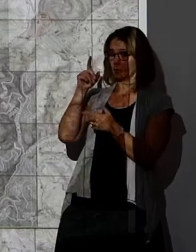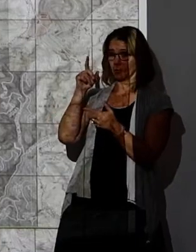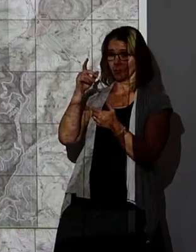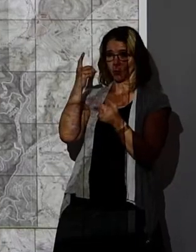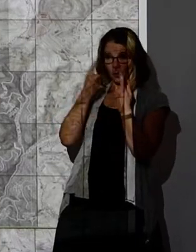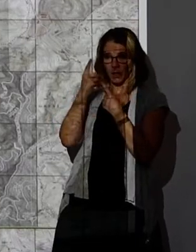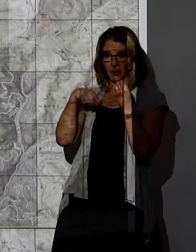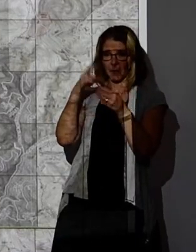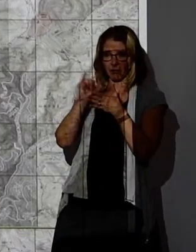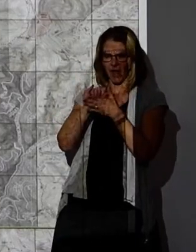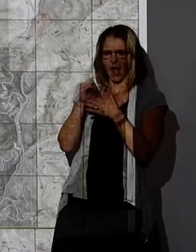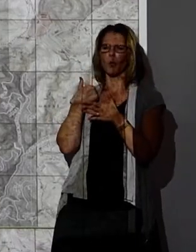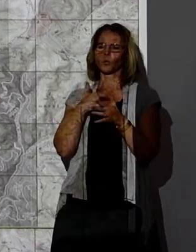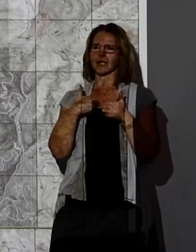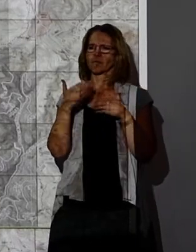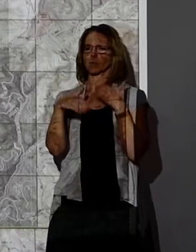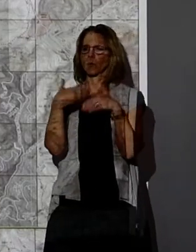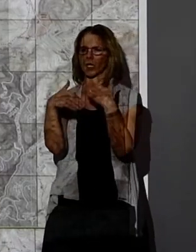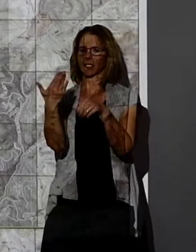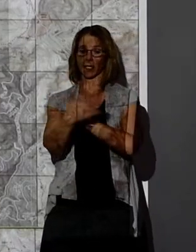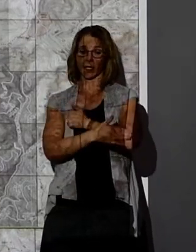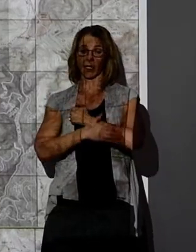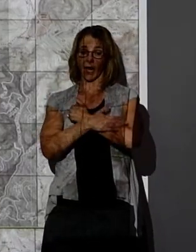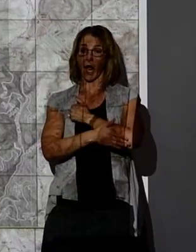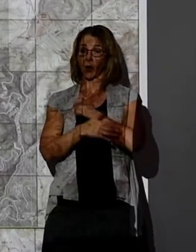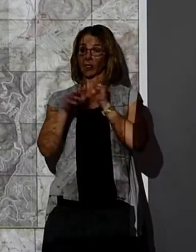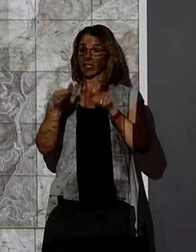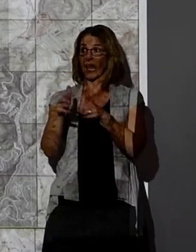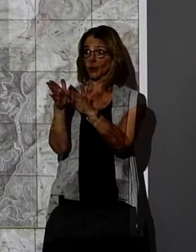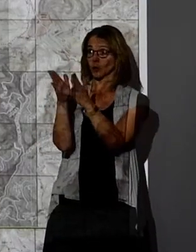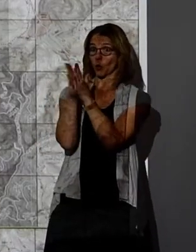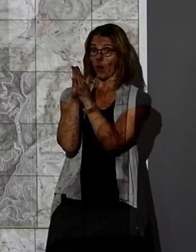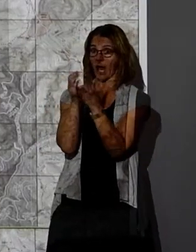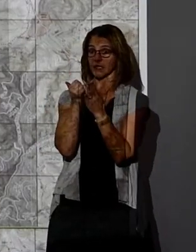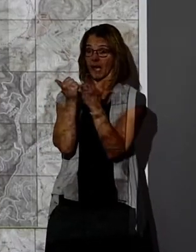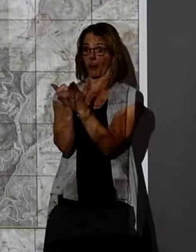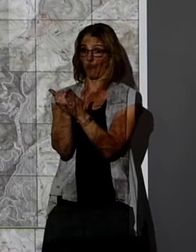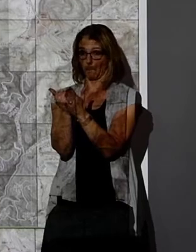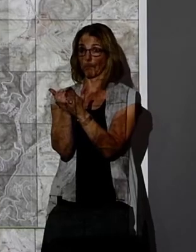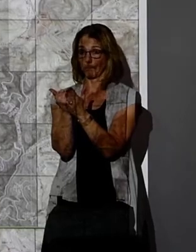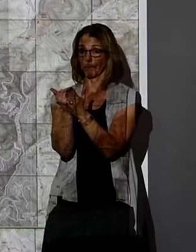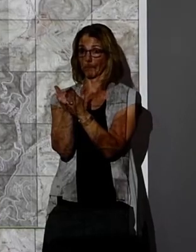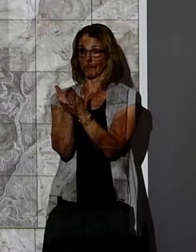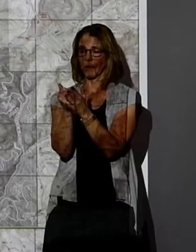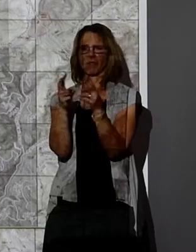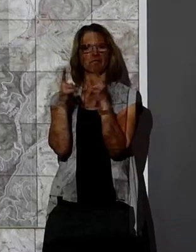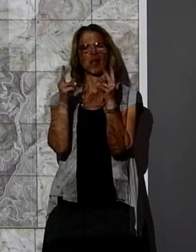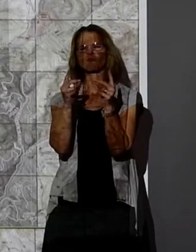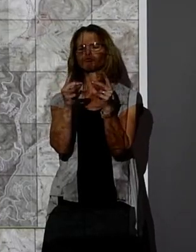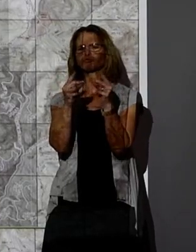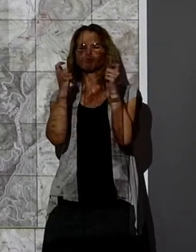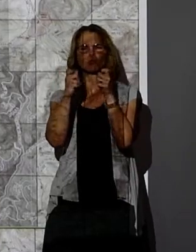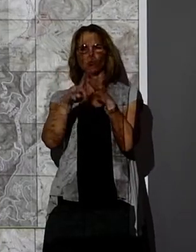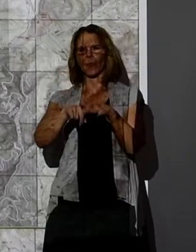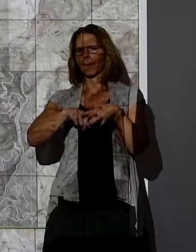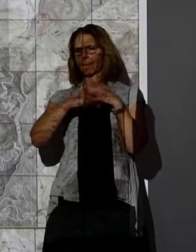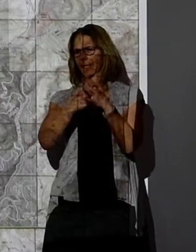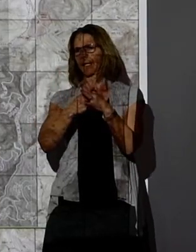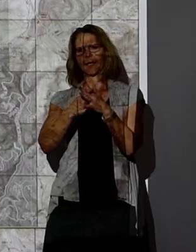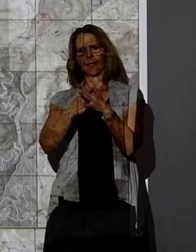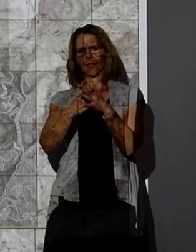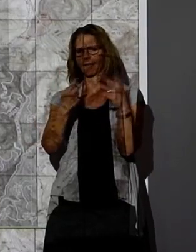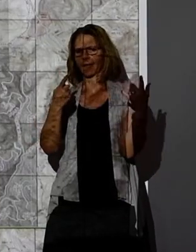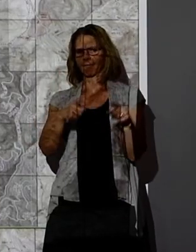have a process in Montana where counties can request assistance. And very quickly at the beginning of this